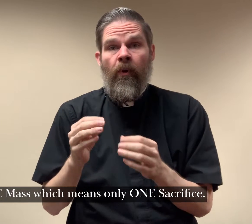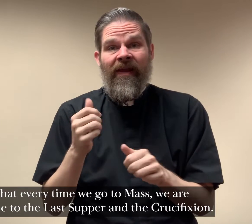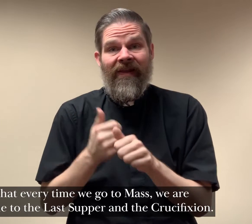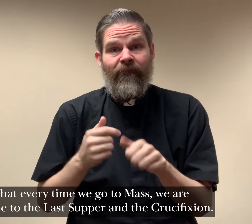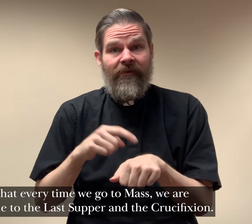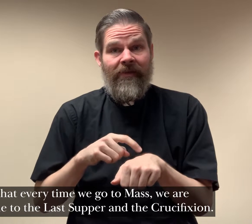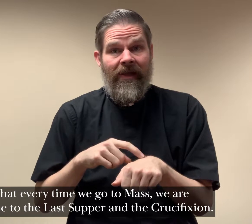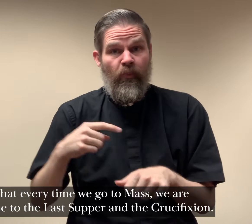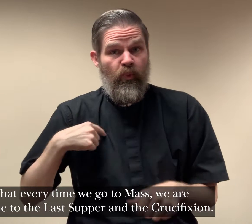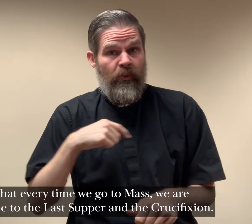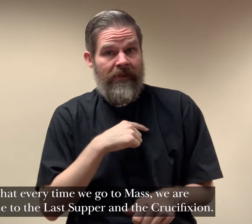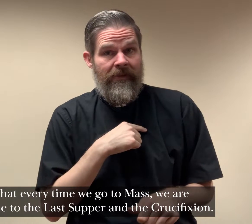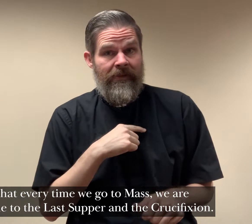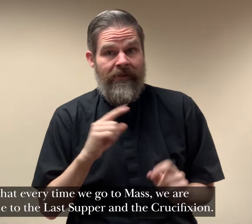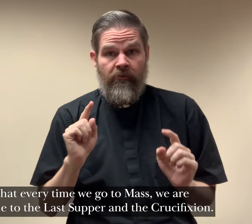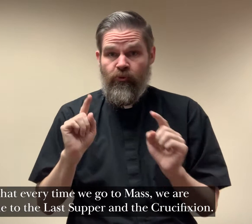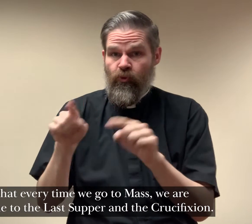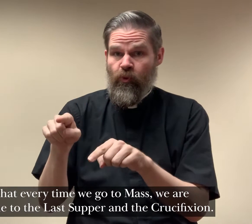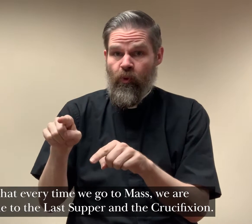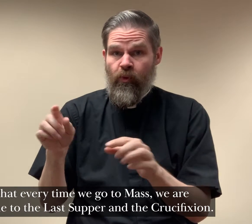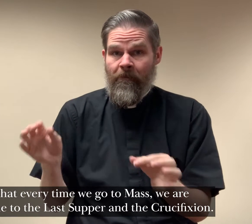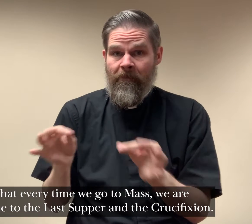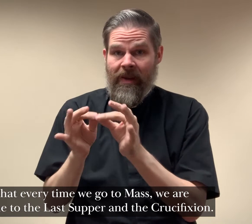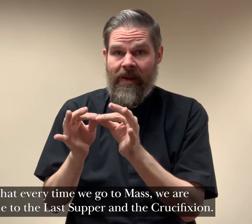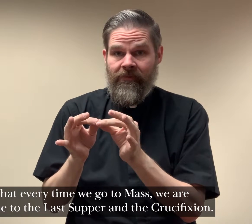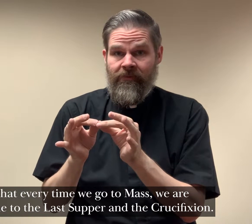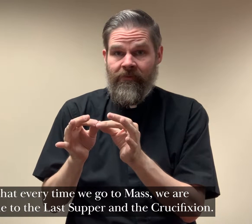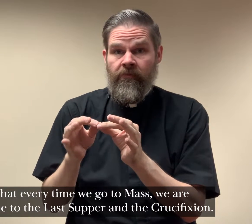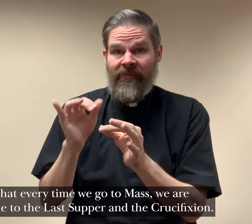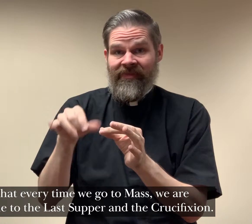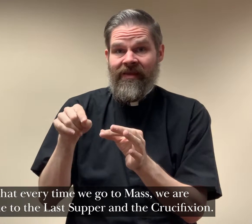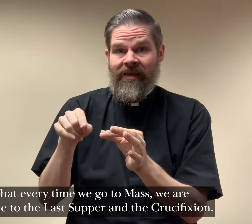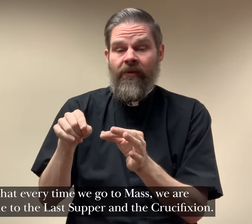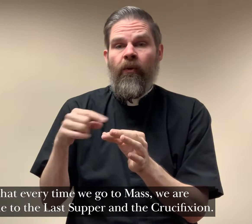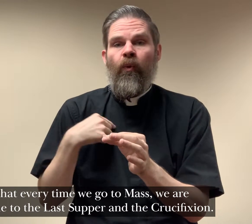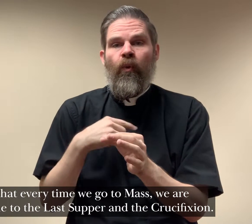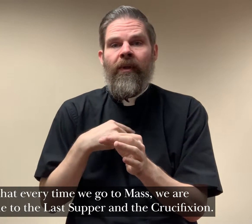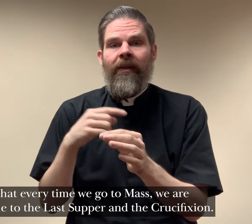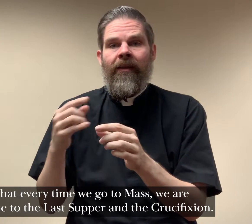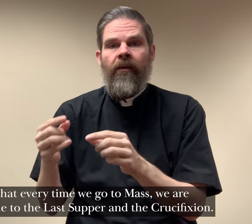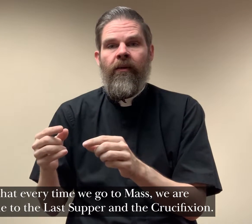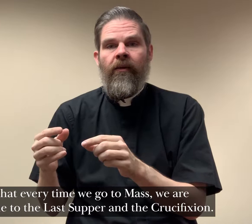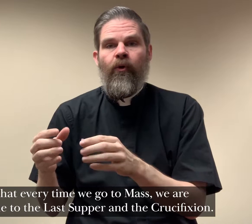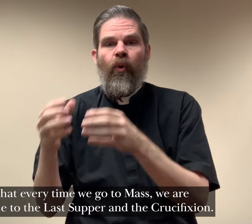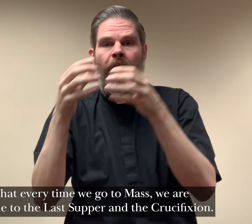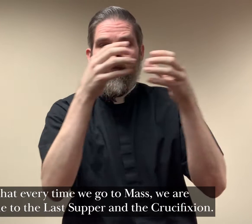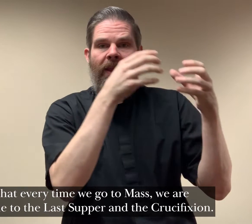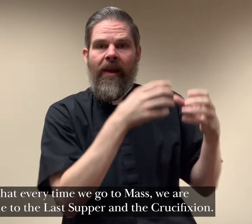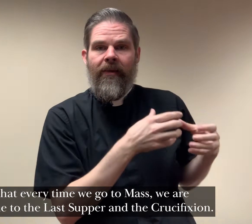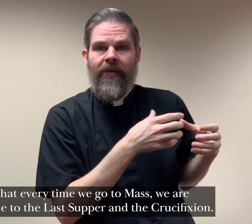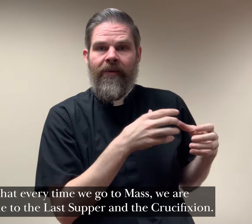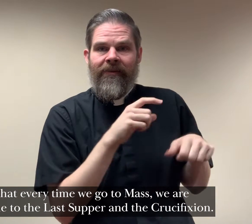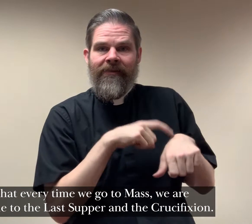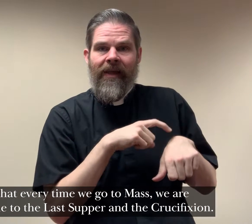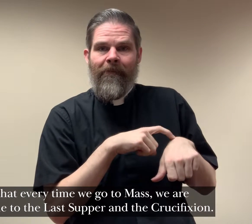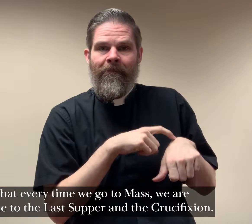Which means that every time we go to Mass, we are brought back in time to the Last Supper and the